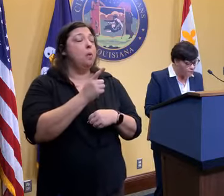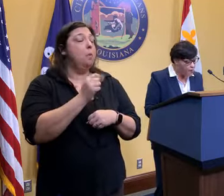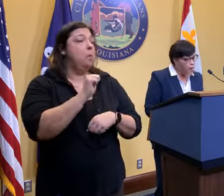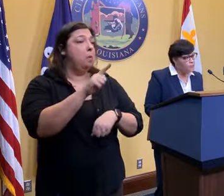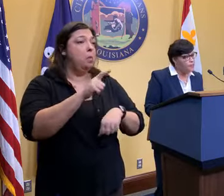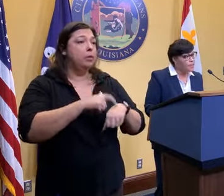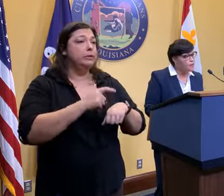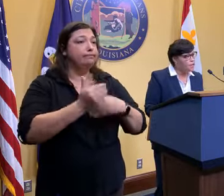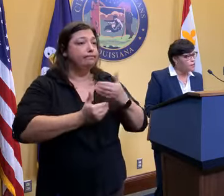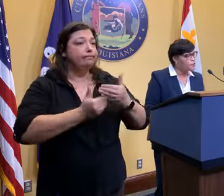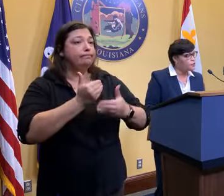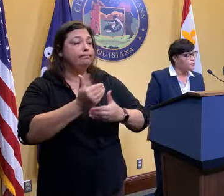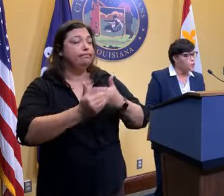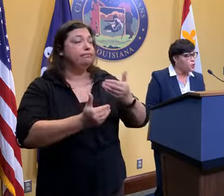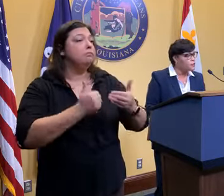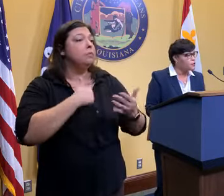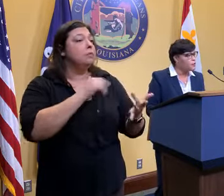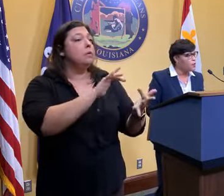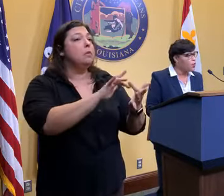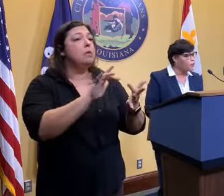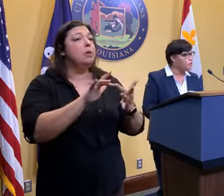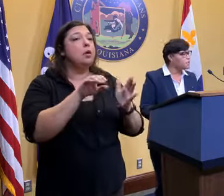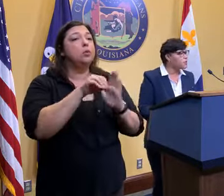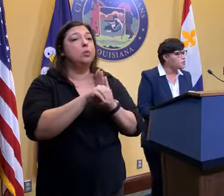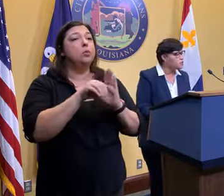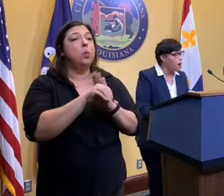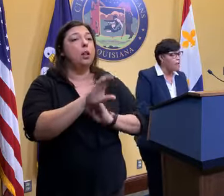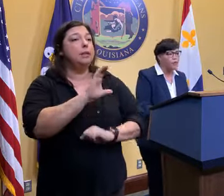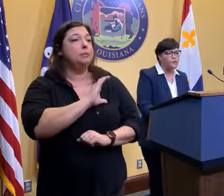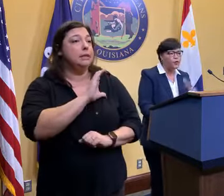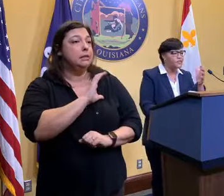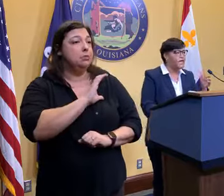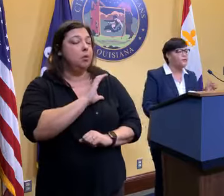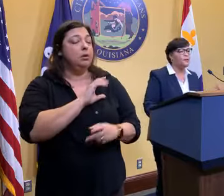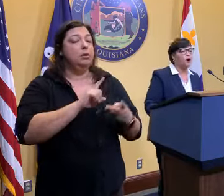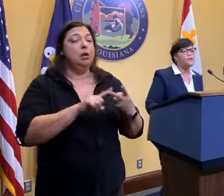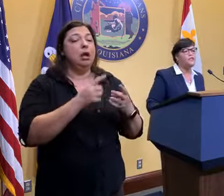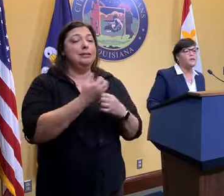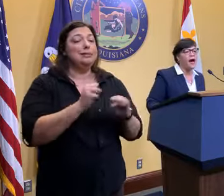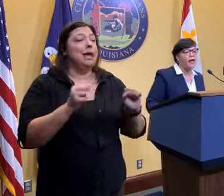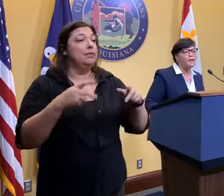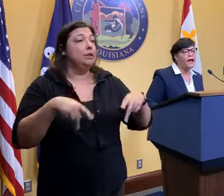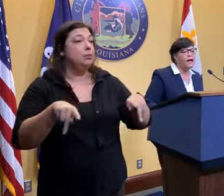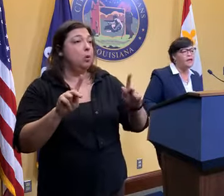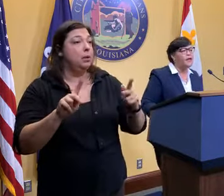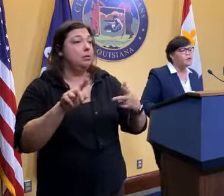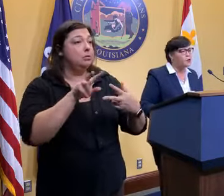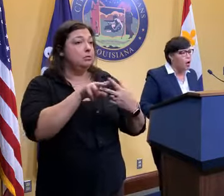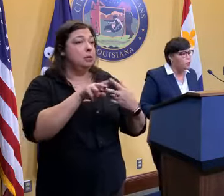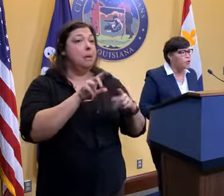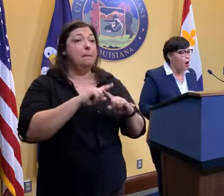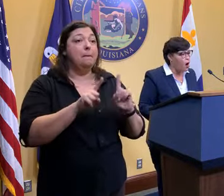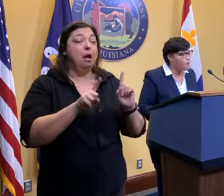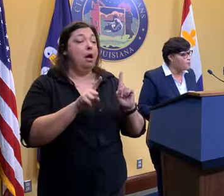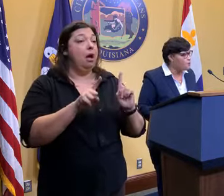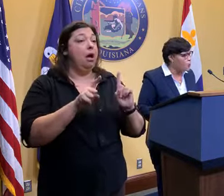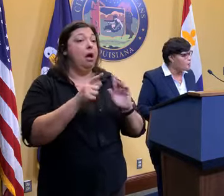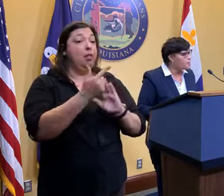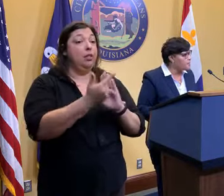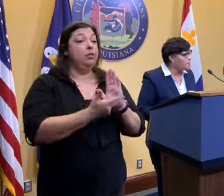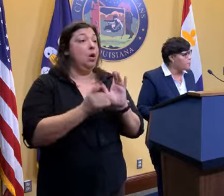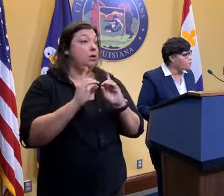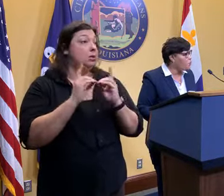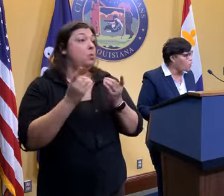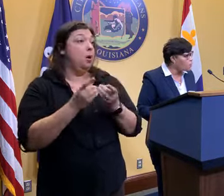way. I've been in touch with, of course, the New Orleans Police Department, of course, safety and permits, but bottom line, the law department for